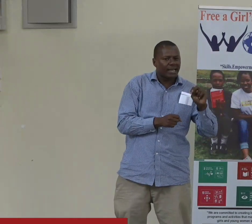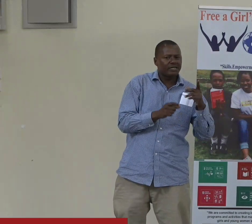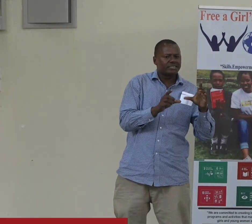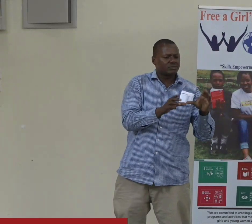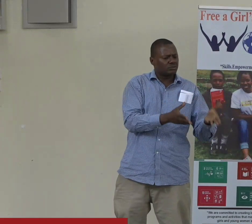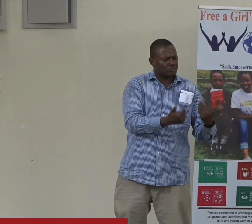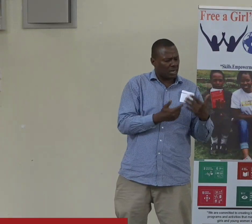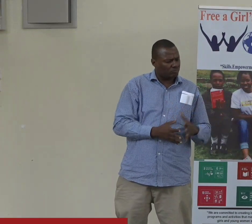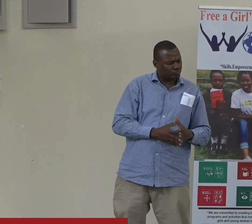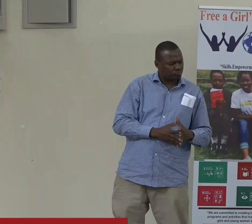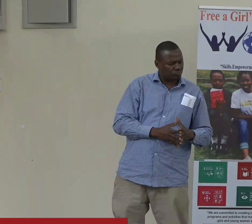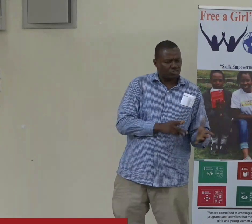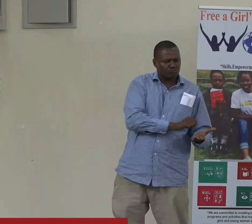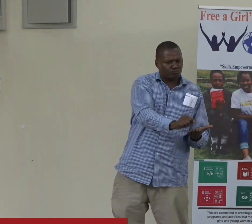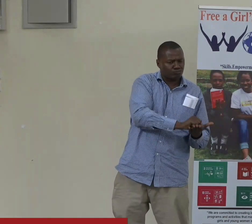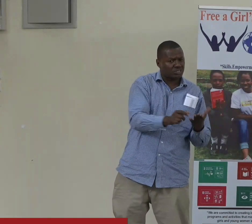They create a PIN for you.